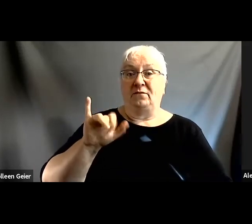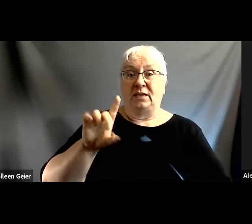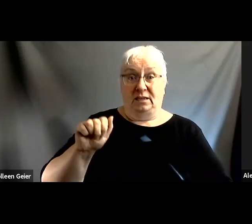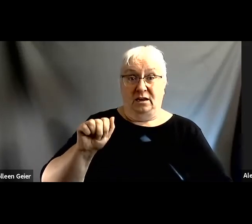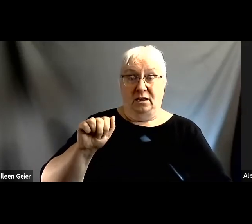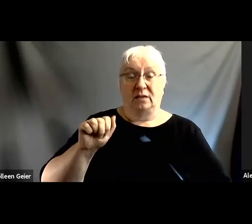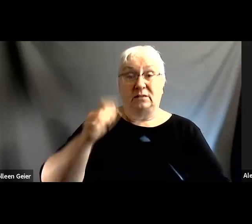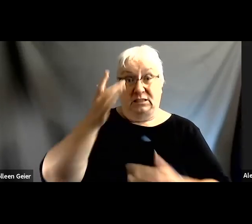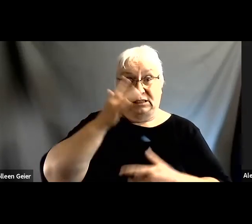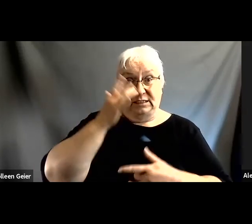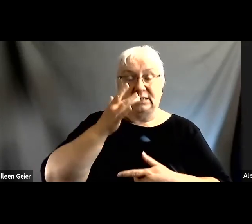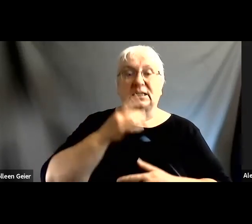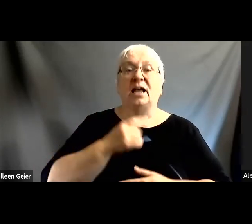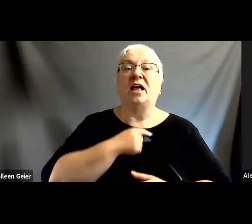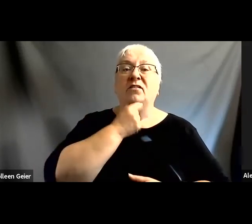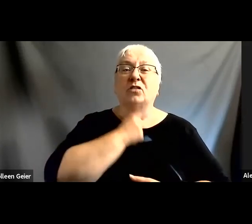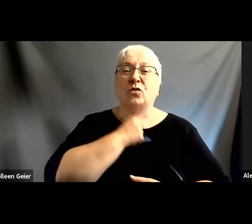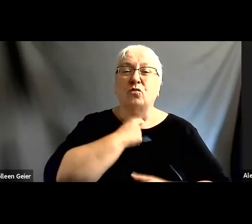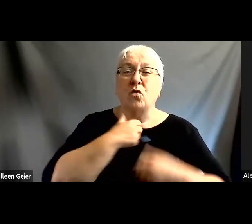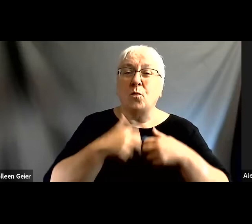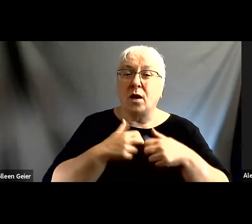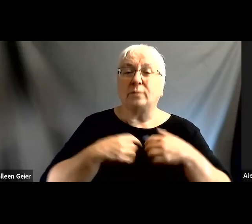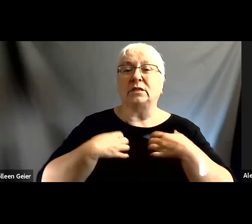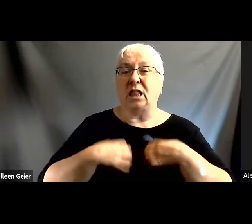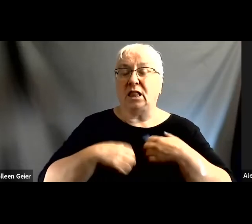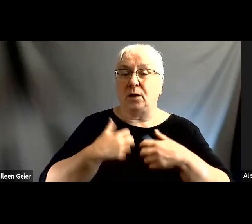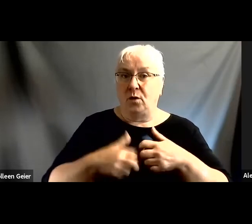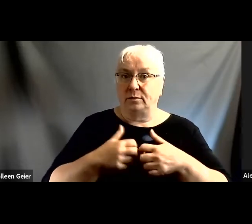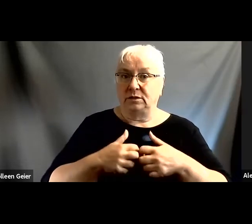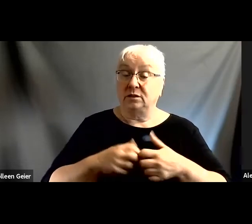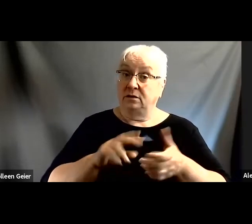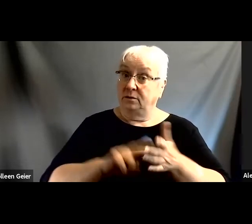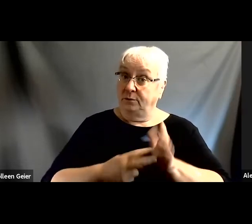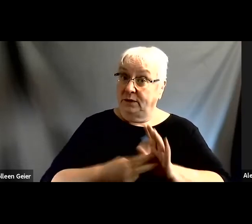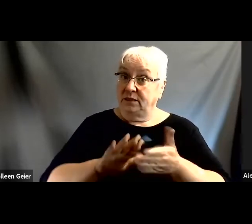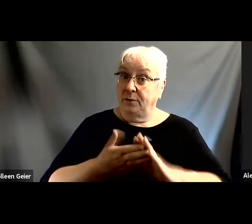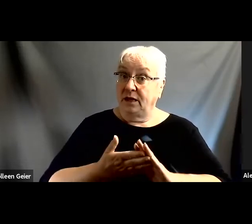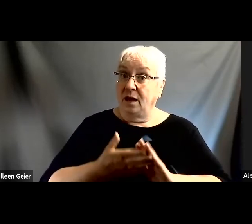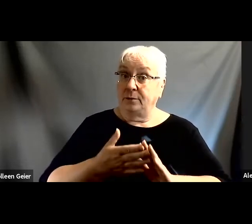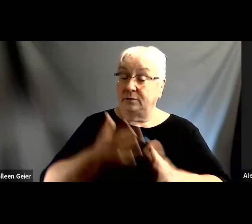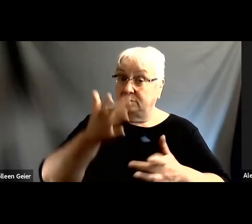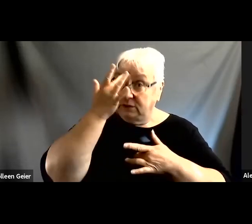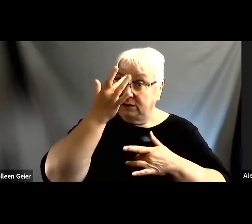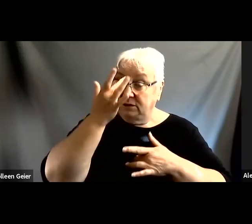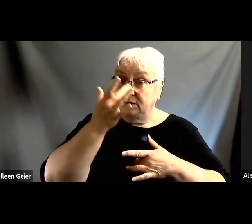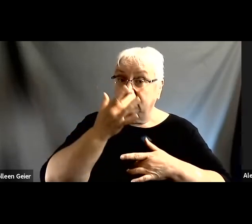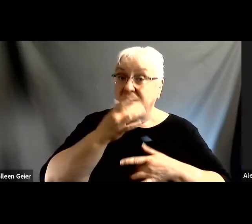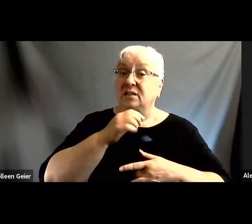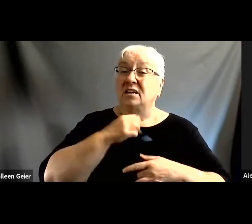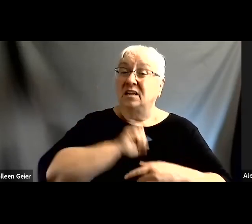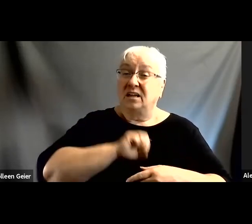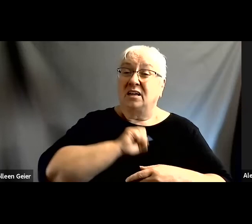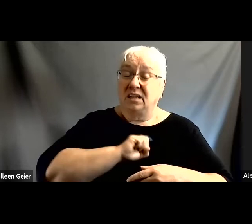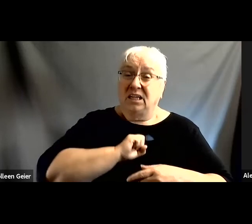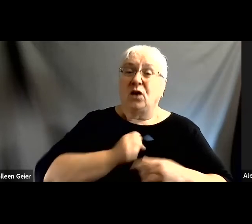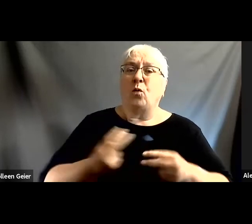capacities, which make it harder in managing congestion, germs, or illness. In